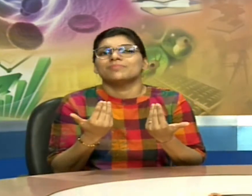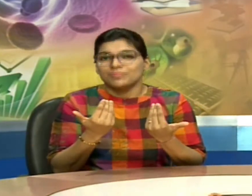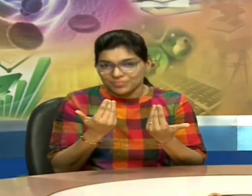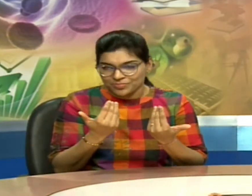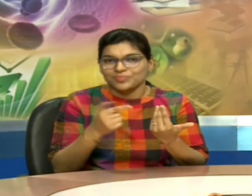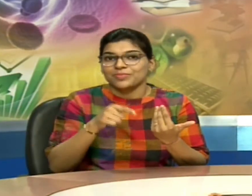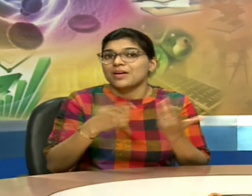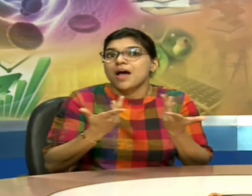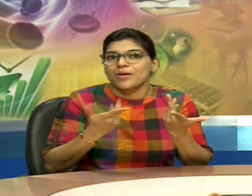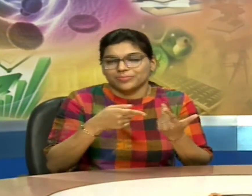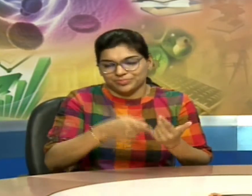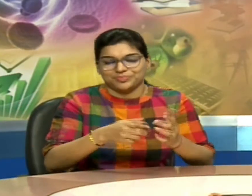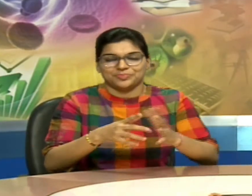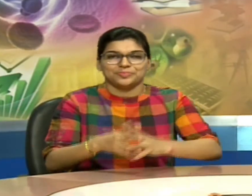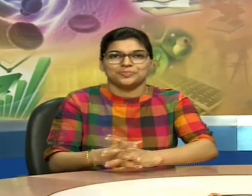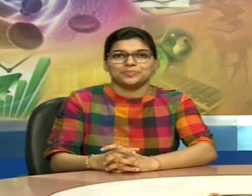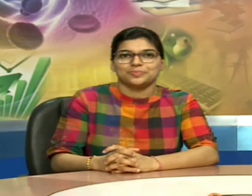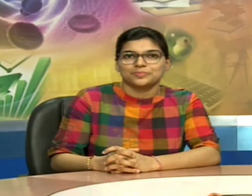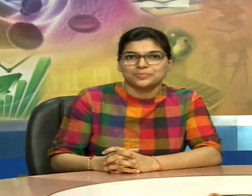Don't you think so? Same?